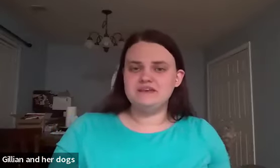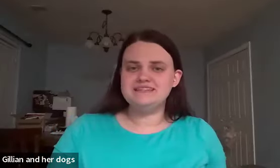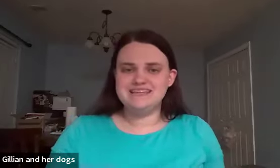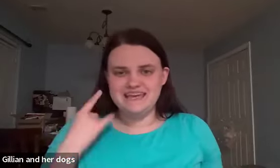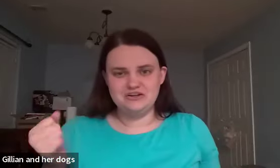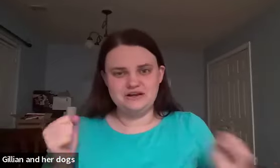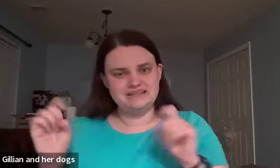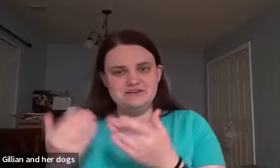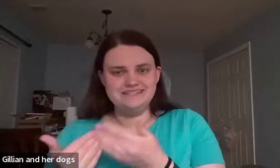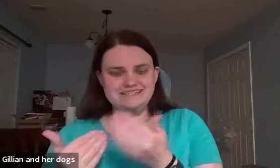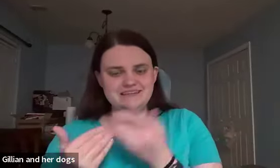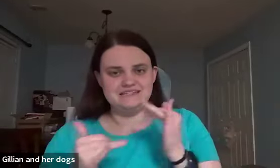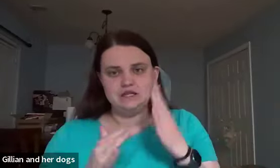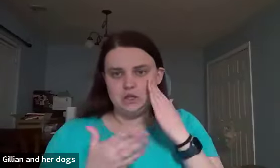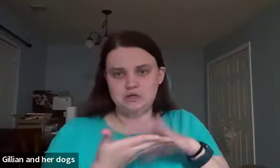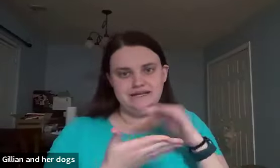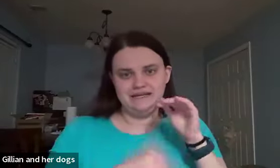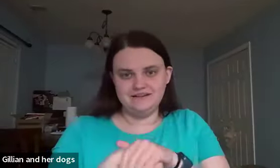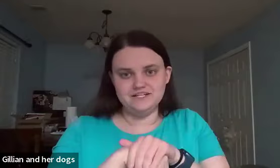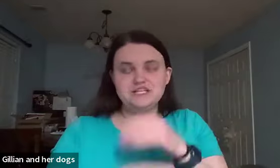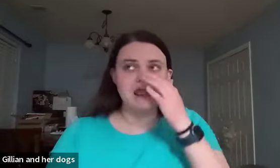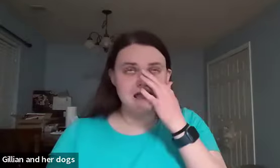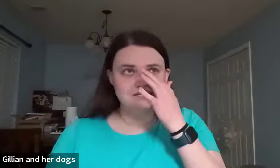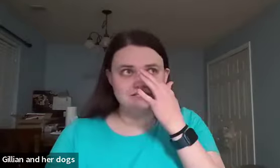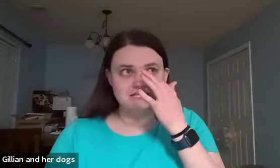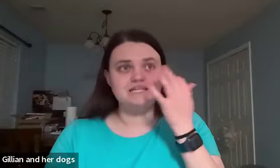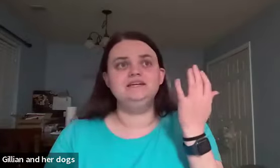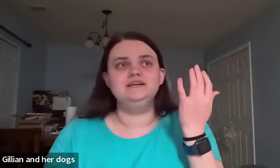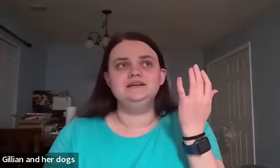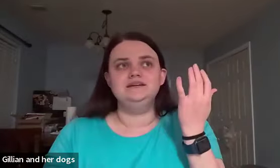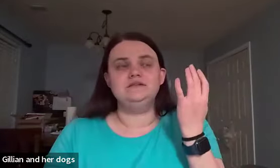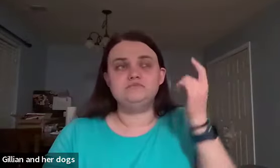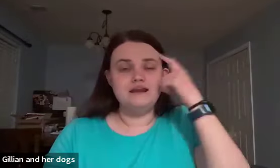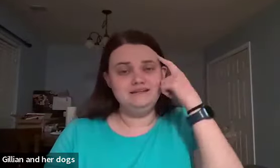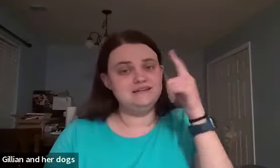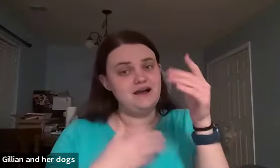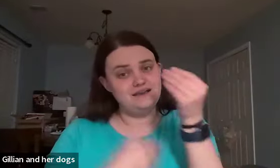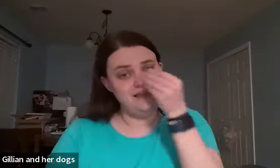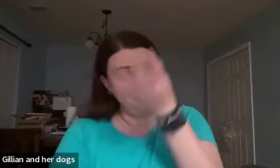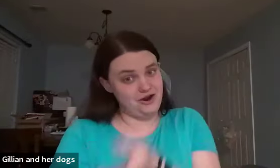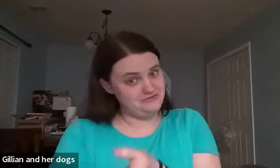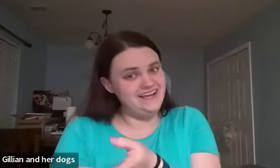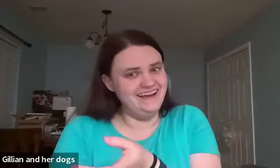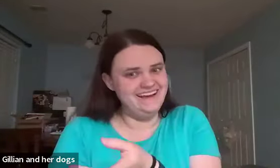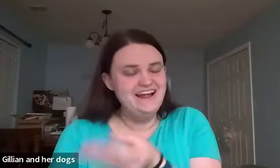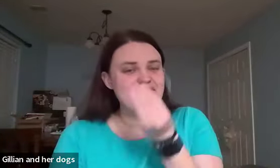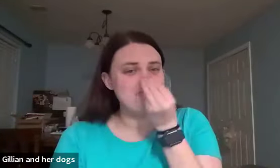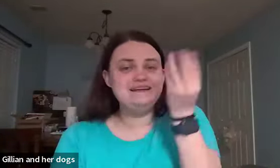well, the kids can't learn ASL as easily as like learning English. And actually, the brain does not care. The brain